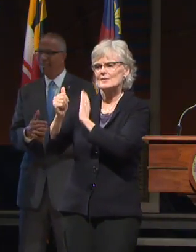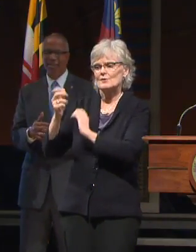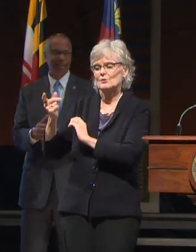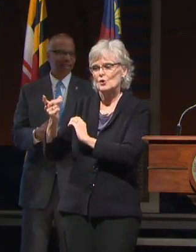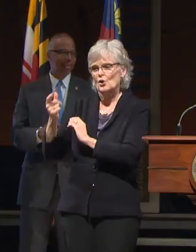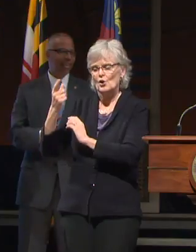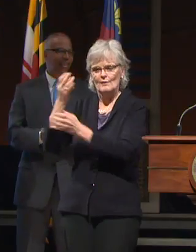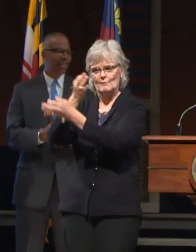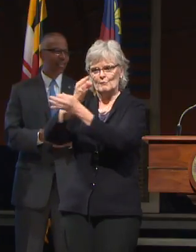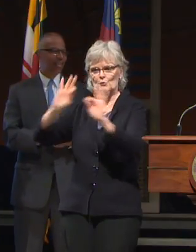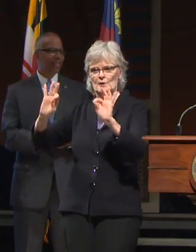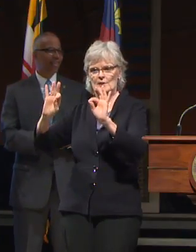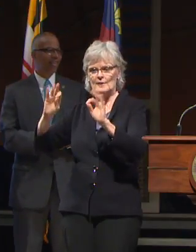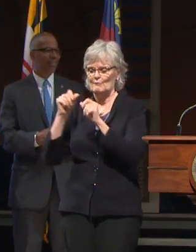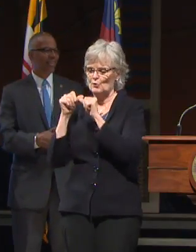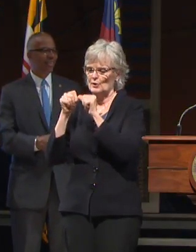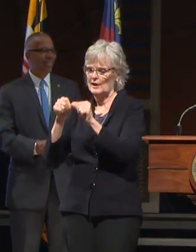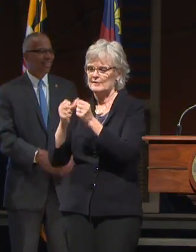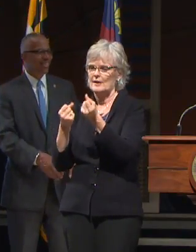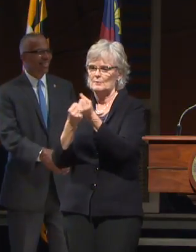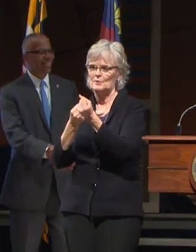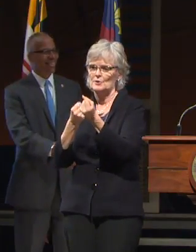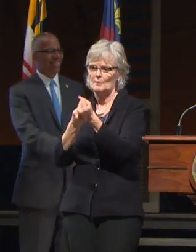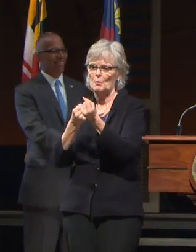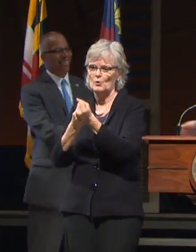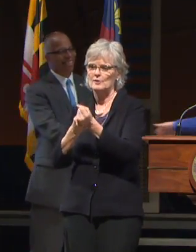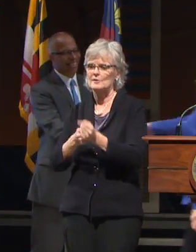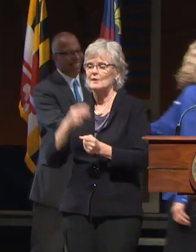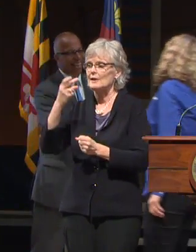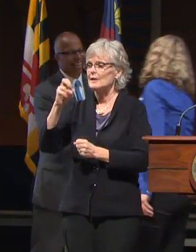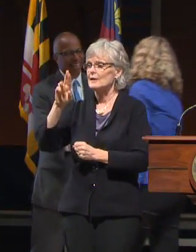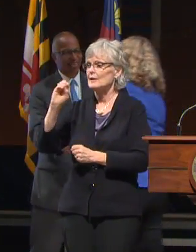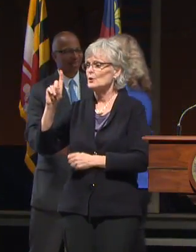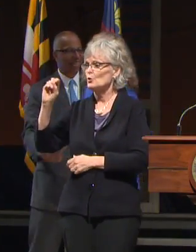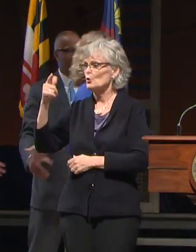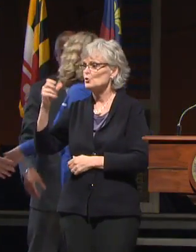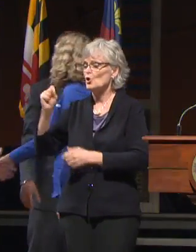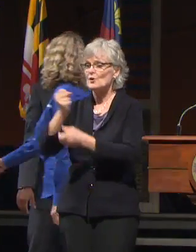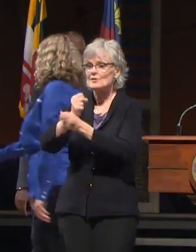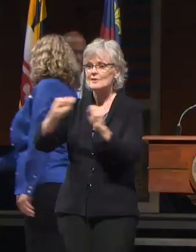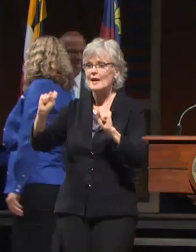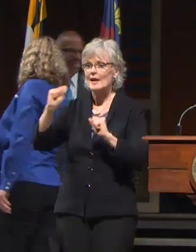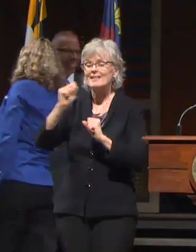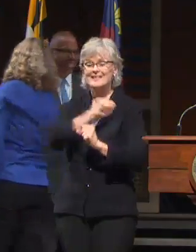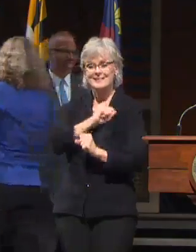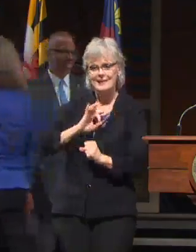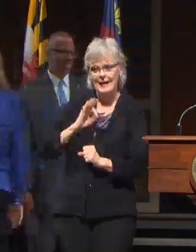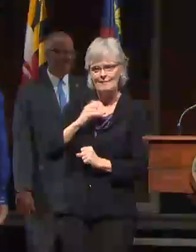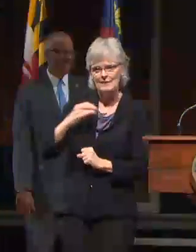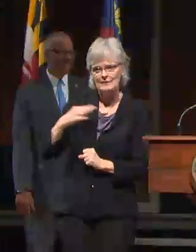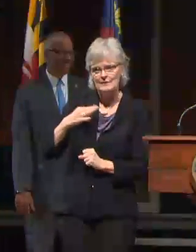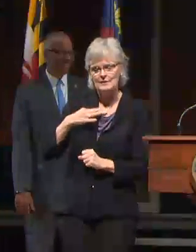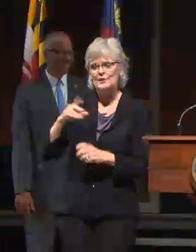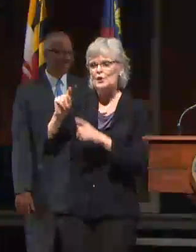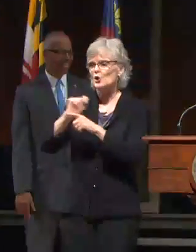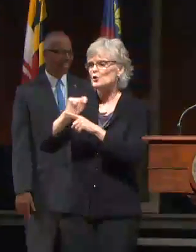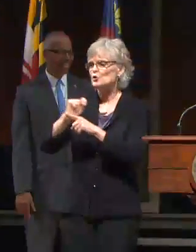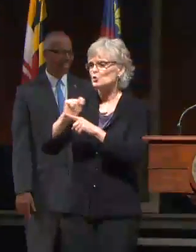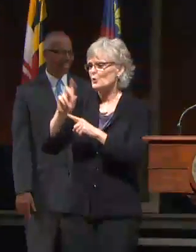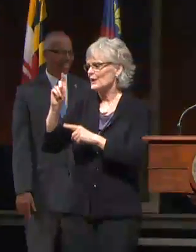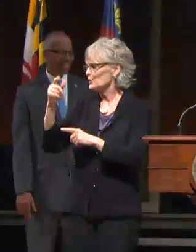charge with lifetime support of partnerships. Hero Dogs staff and volunteers train dogs to assist veterans